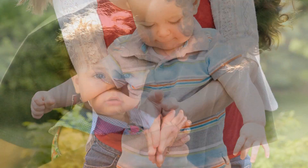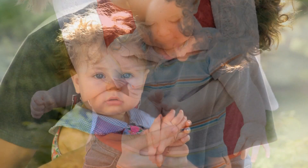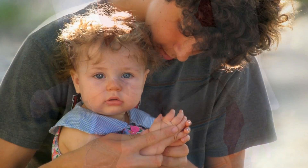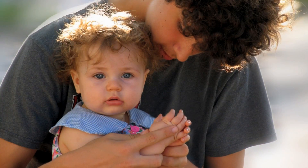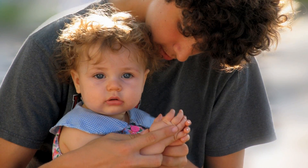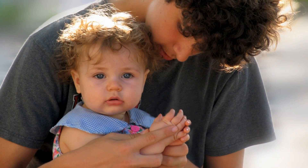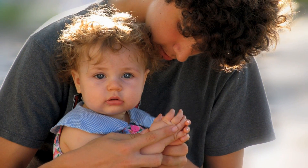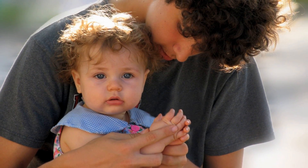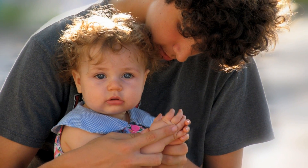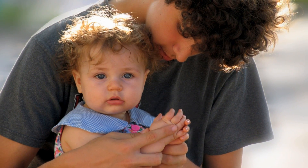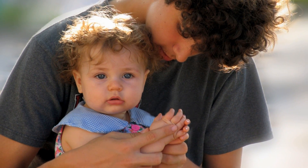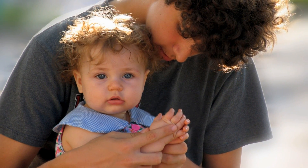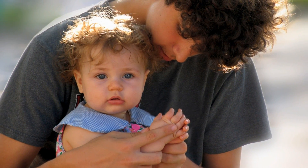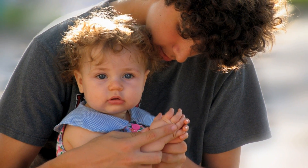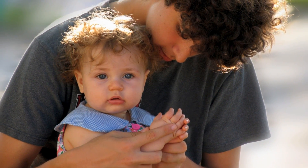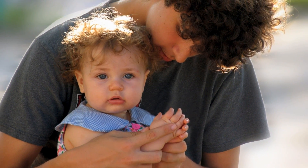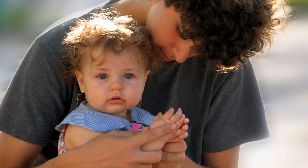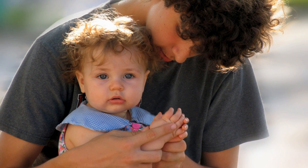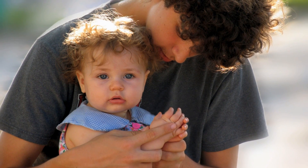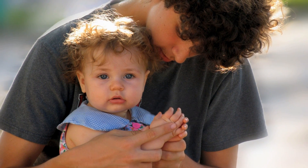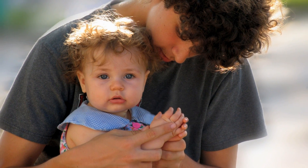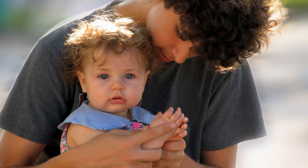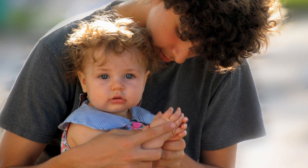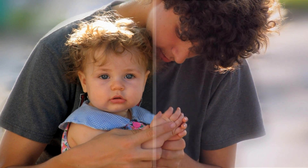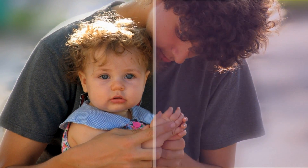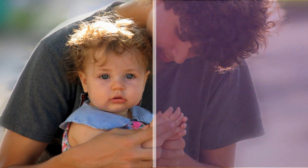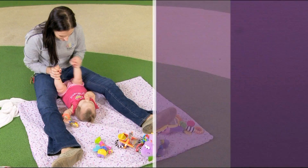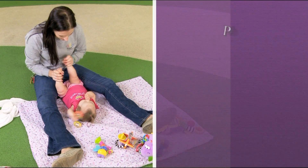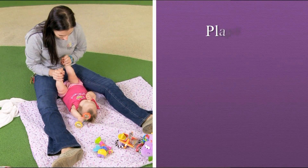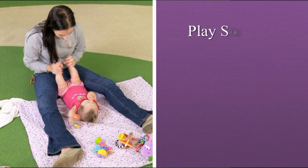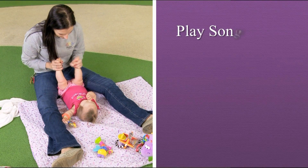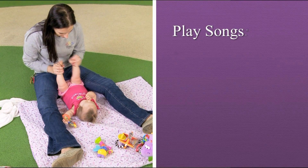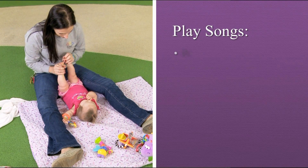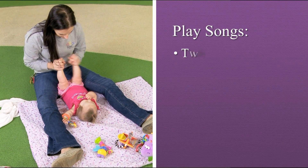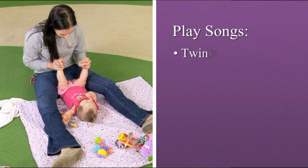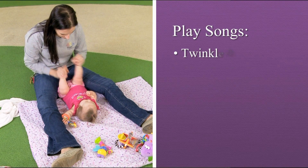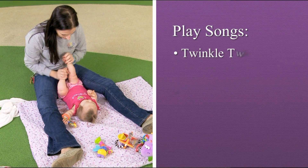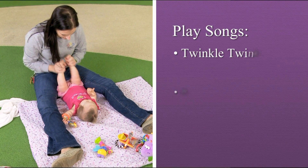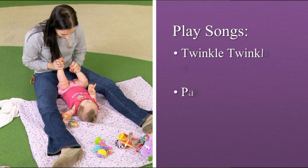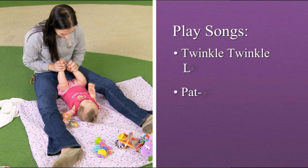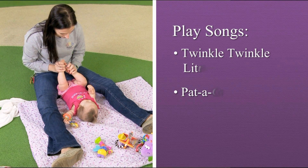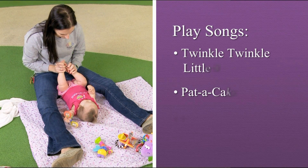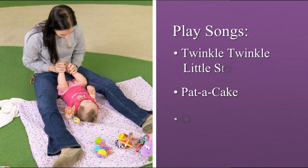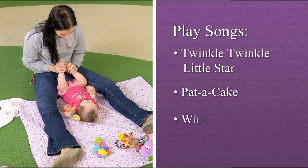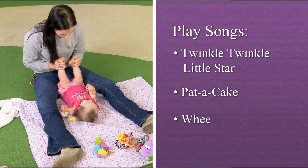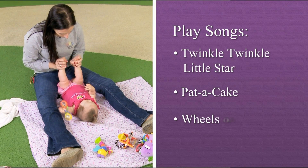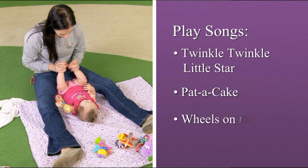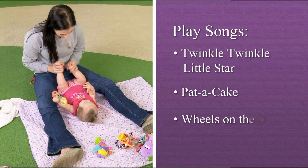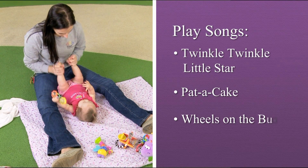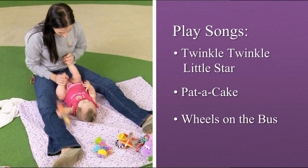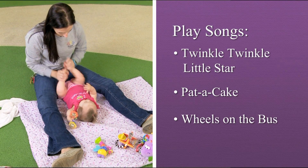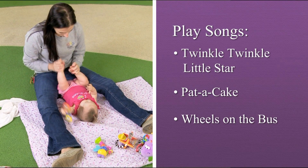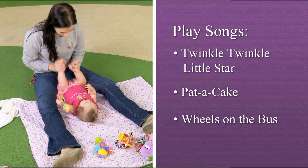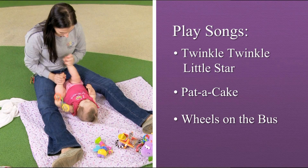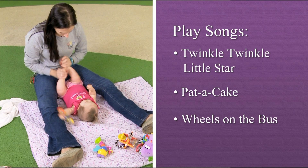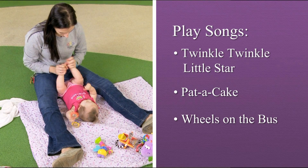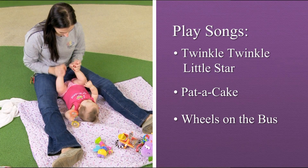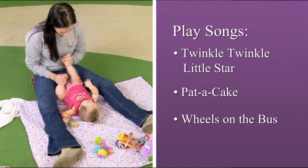associate a word she hears with a gesture she sees. Songs like Twinkle, Twinkle, Little Star, Pat a Cake, and Wheels on the Bus are all